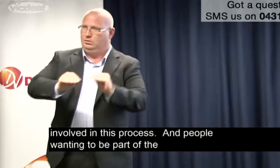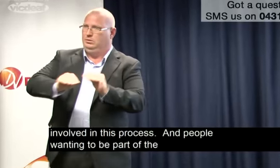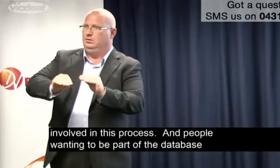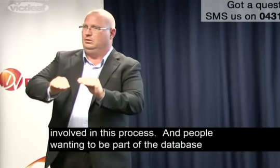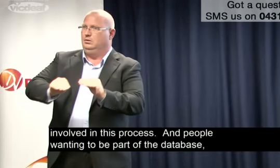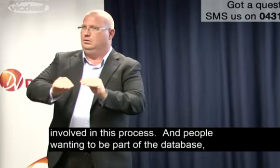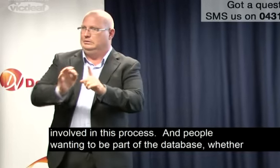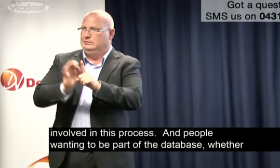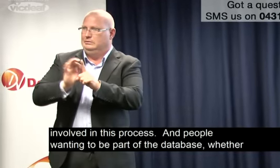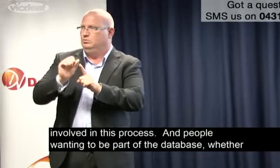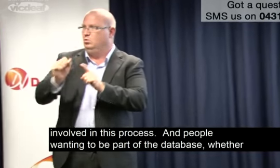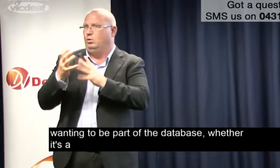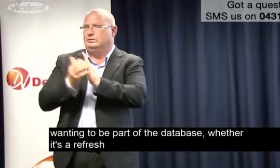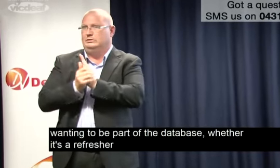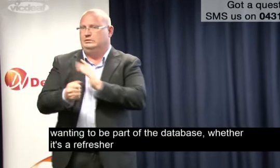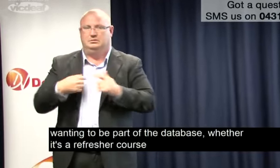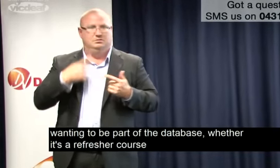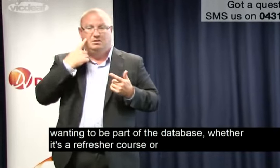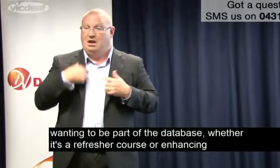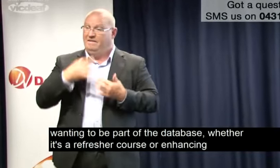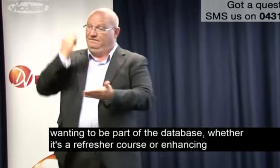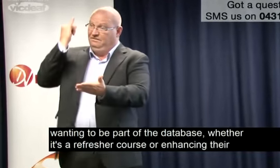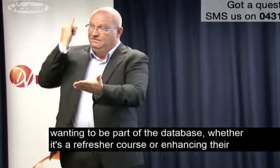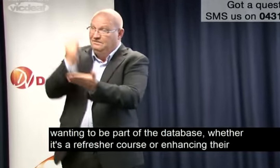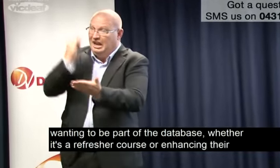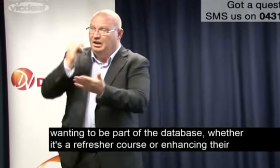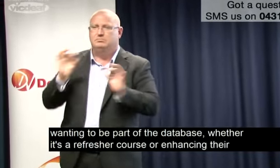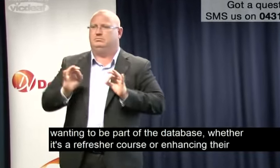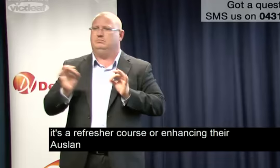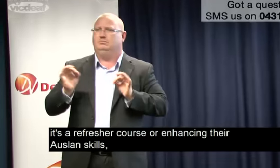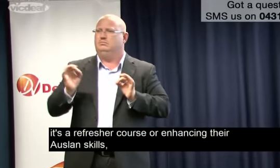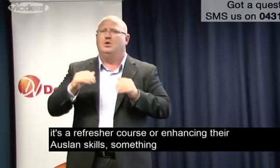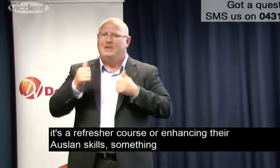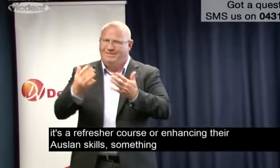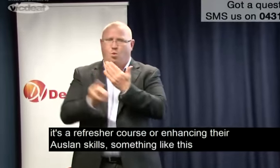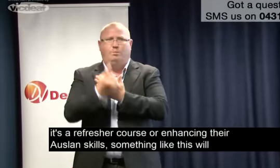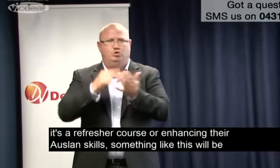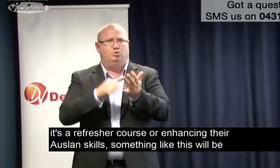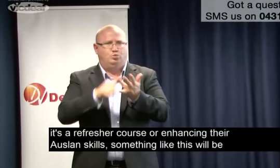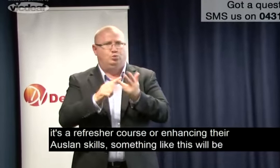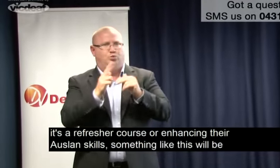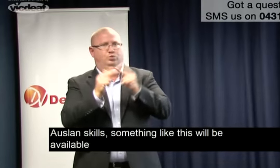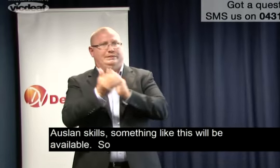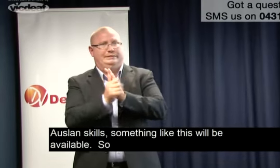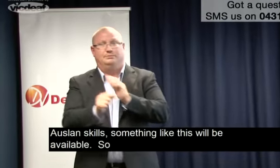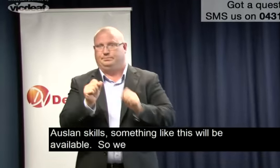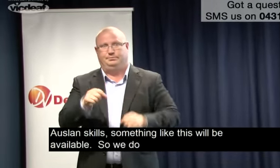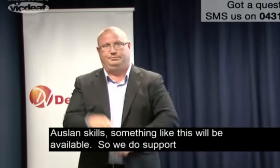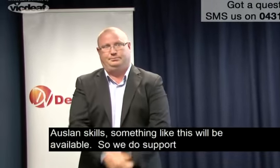their Auslan skills, something like this will be available. So we do support that. You're not going to fail and that's the end of it. You'll have